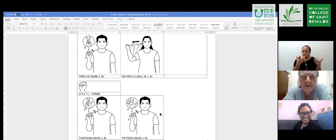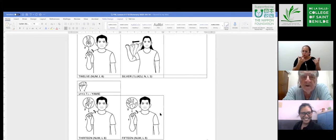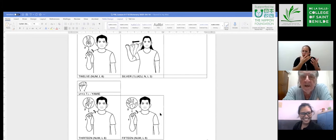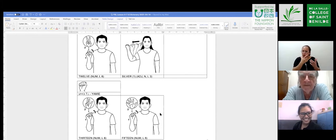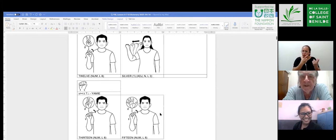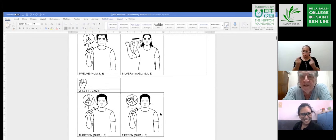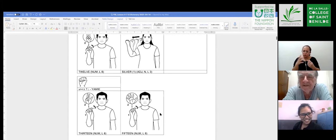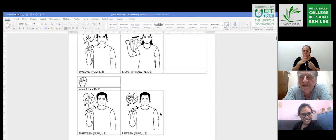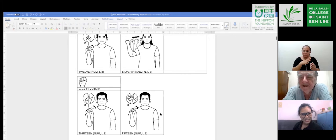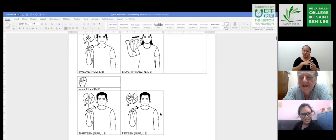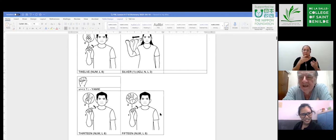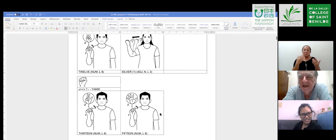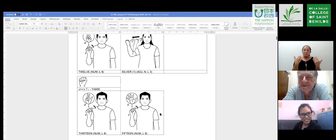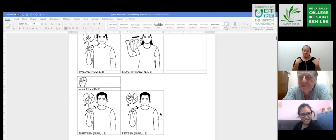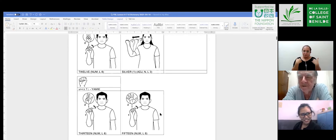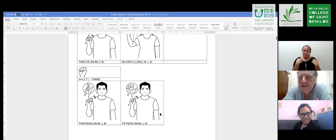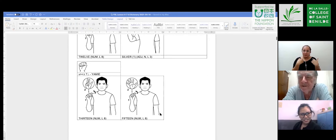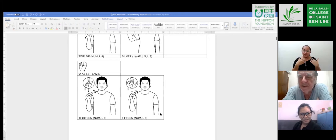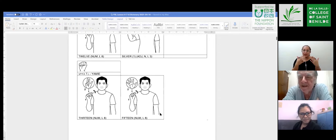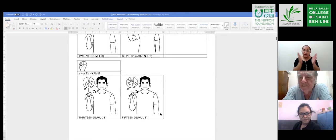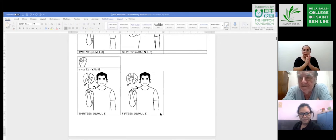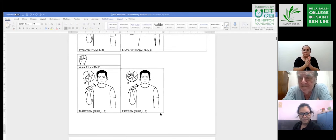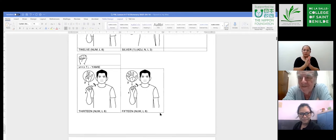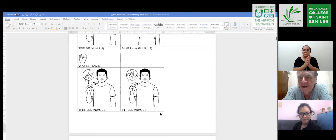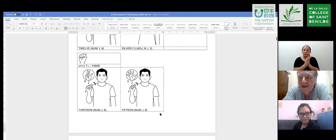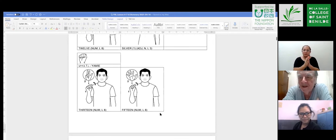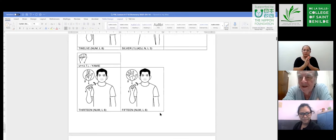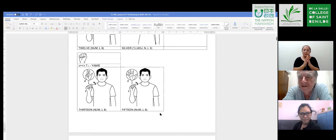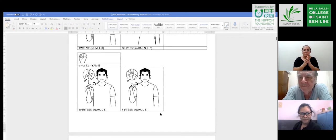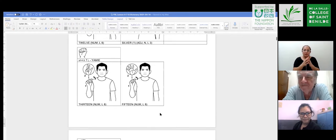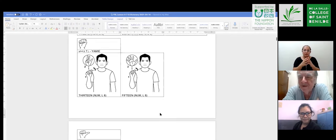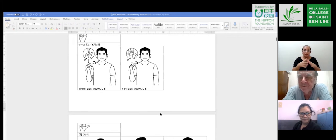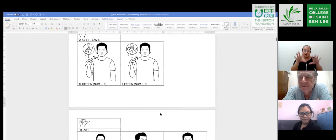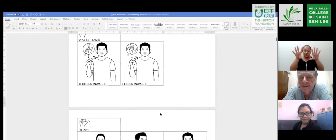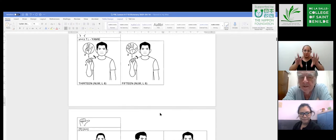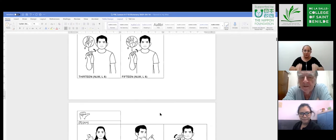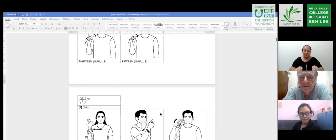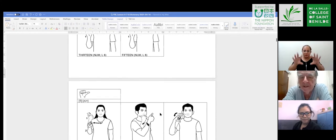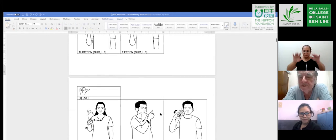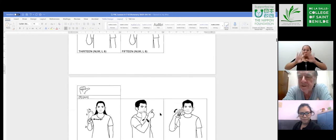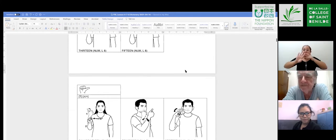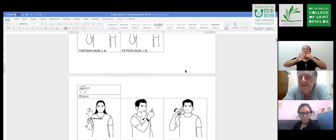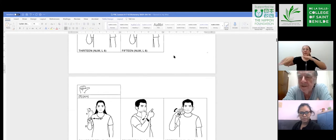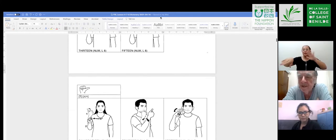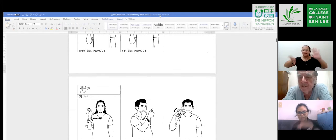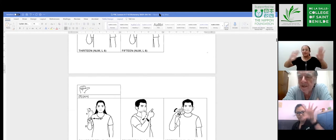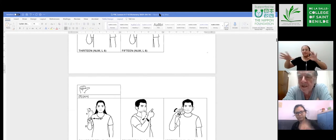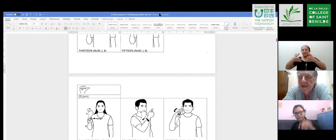fine. So I'm going to ask you to close back up and then finish the hand